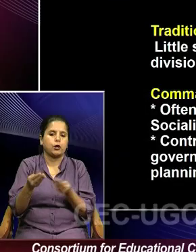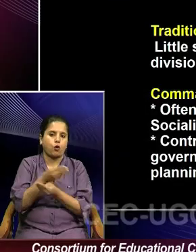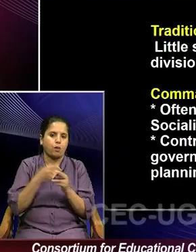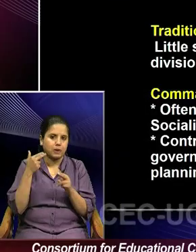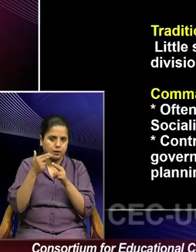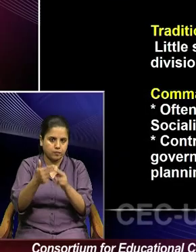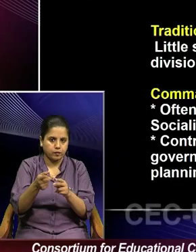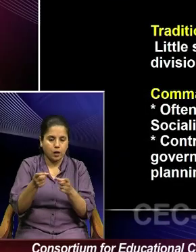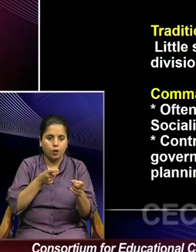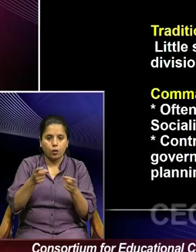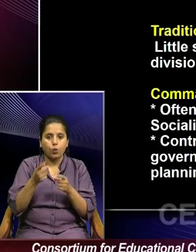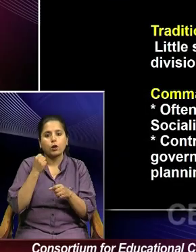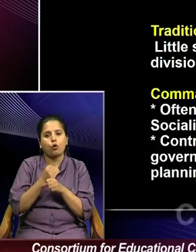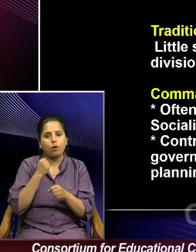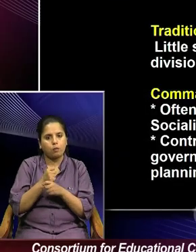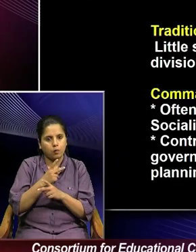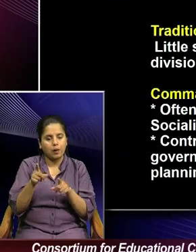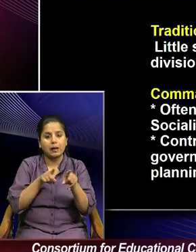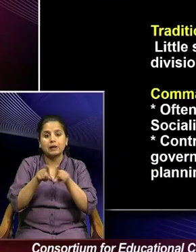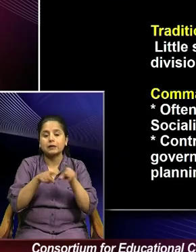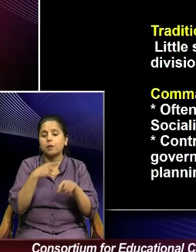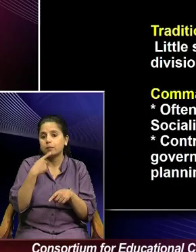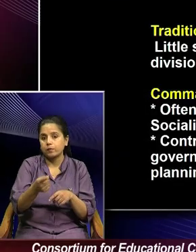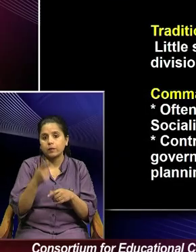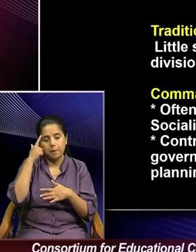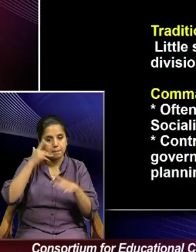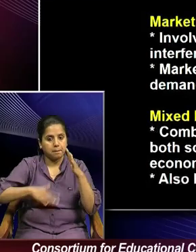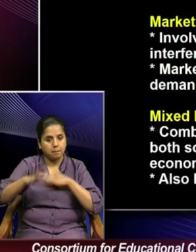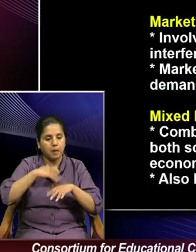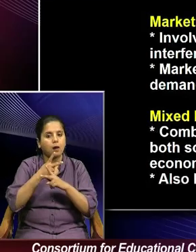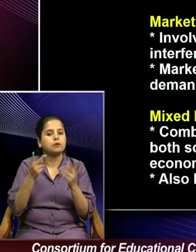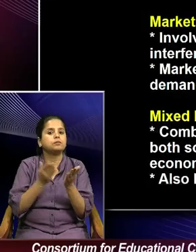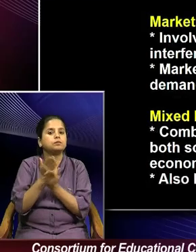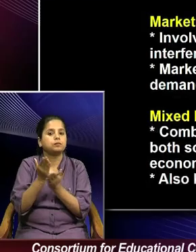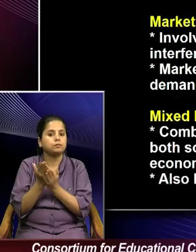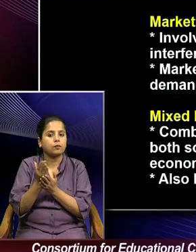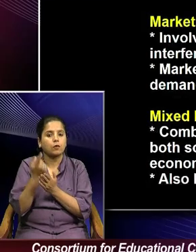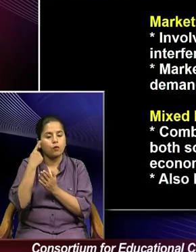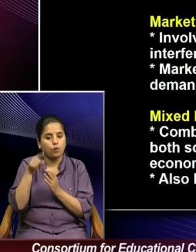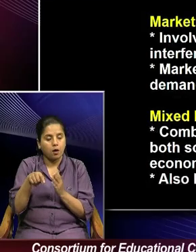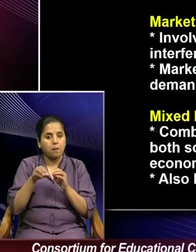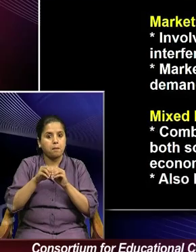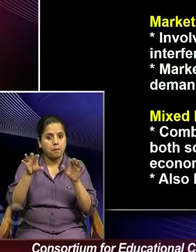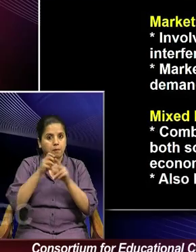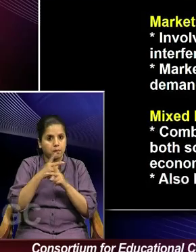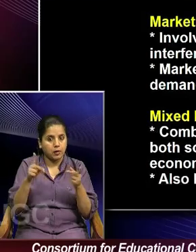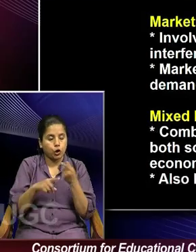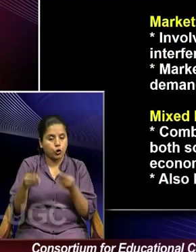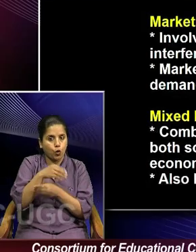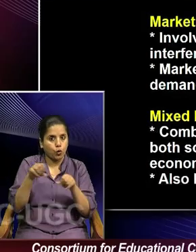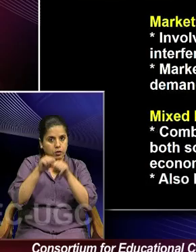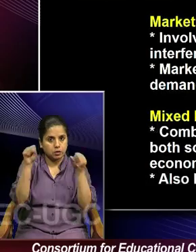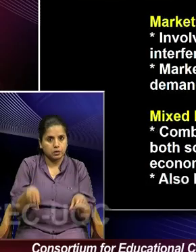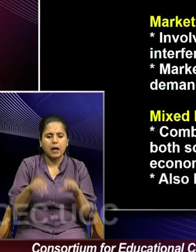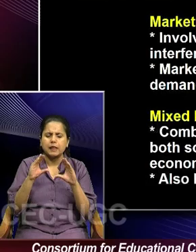system, controlled by the government. Example of that, the planning methods. Further, market economic systems involves